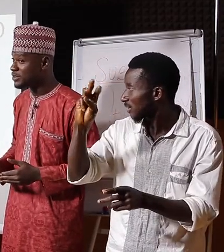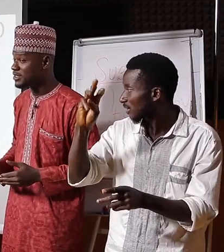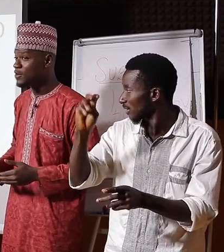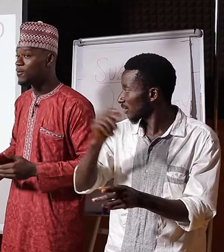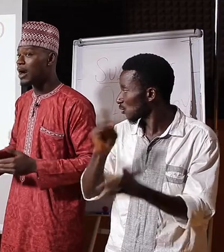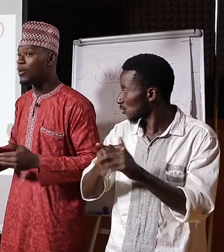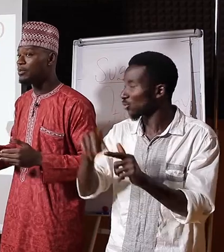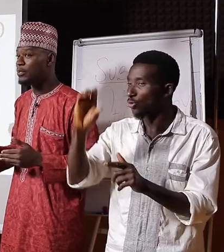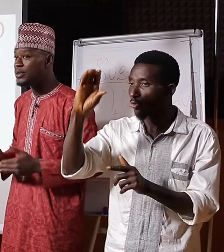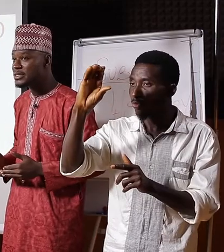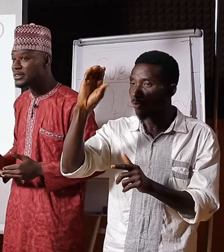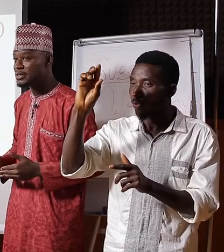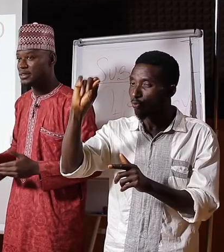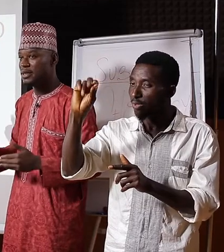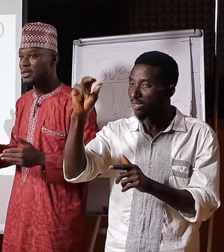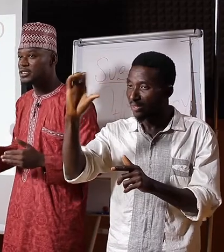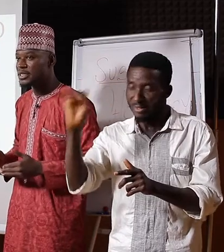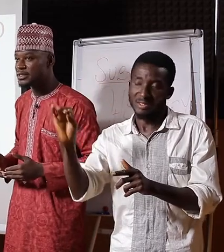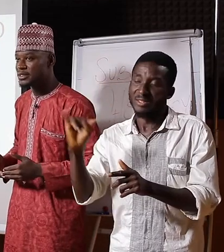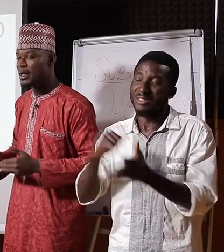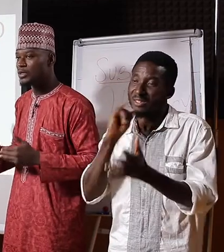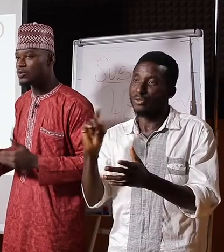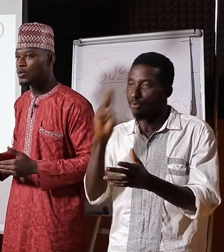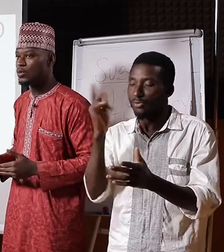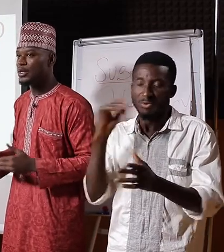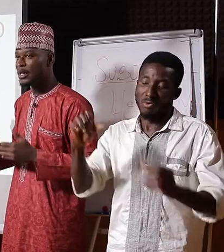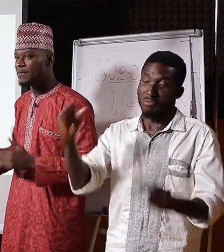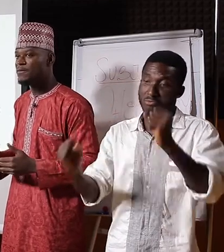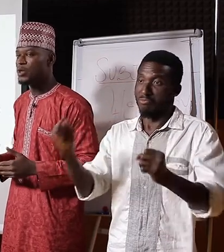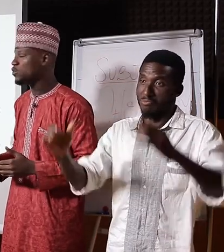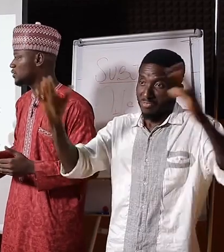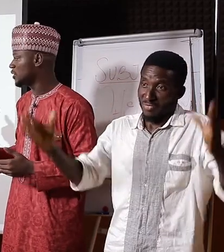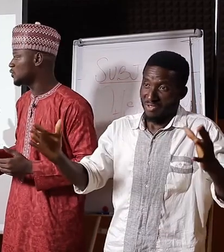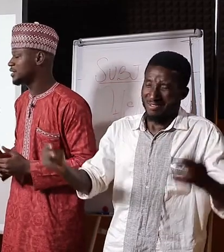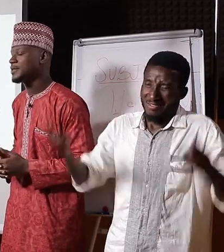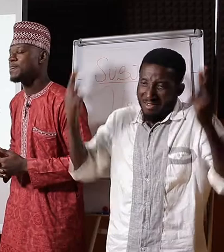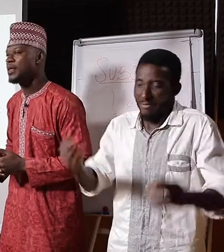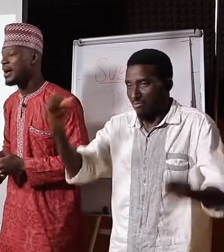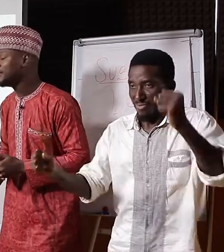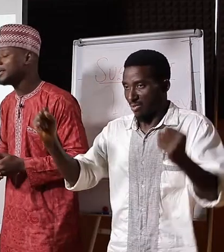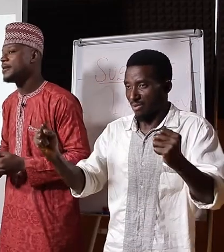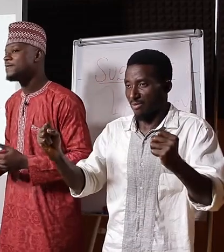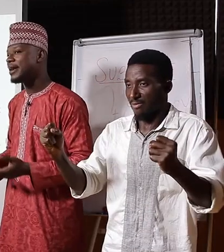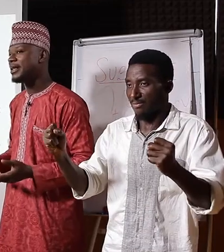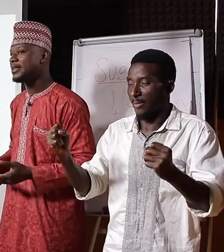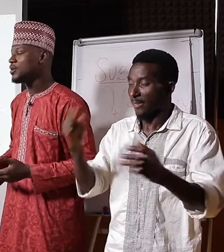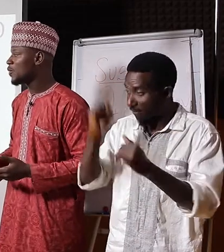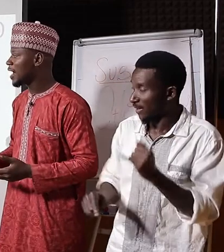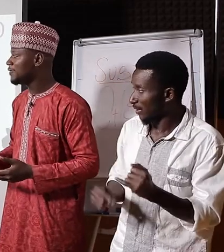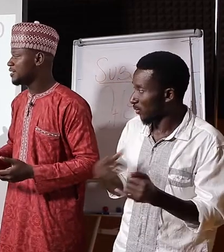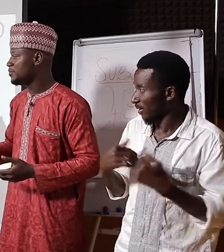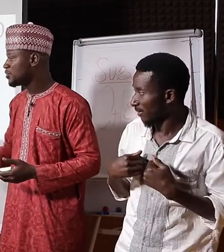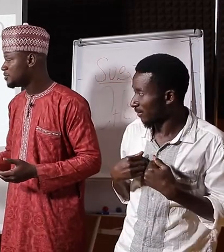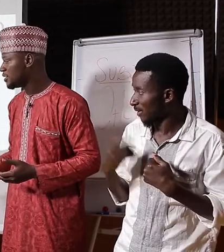is used for our buses, trains, and so on. Heavy vehicles, they use it. And then finally,